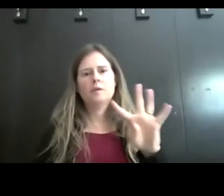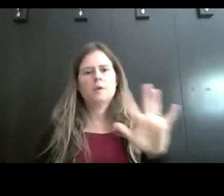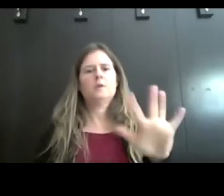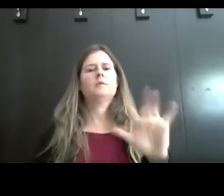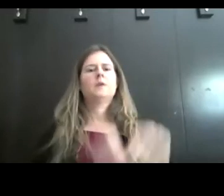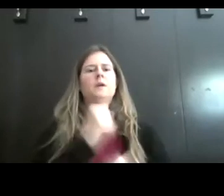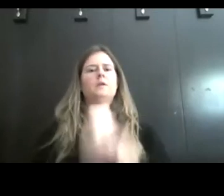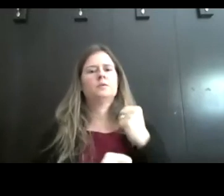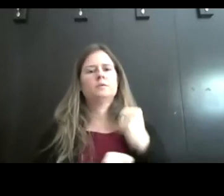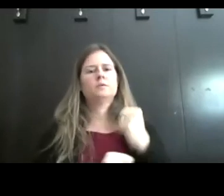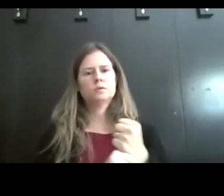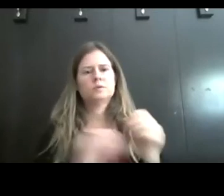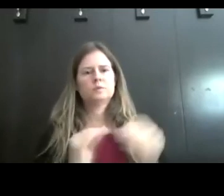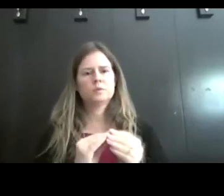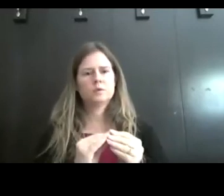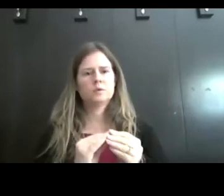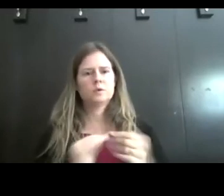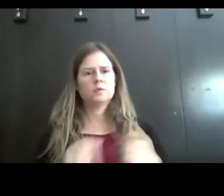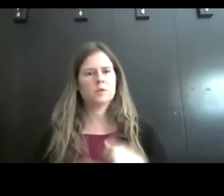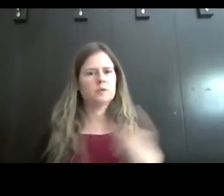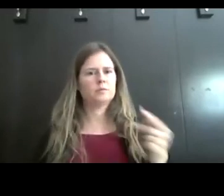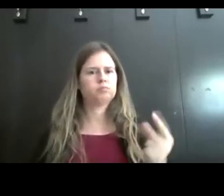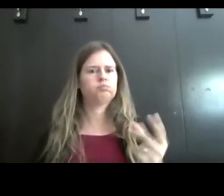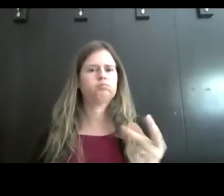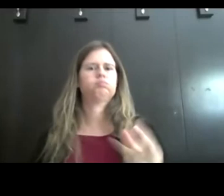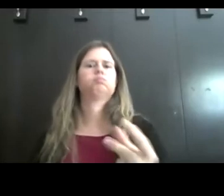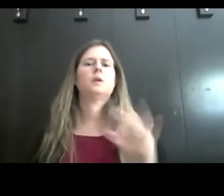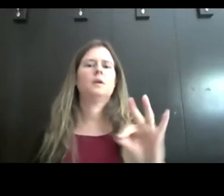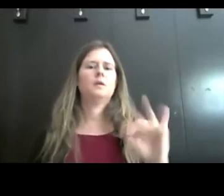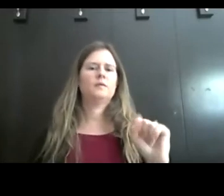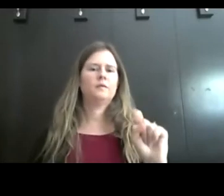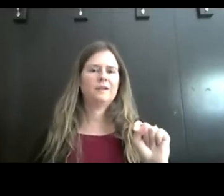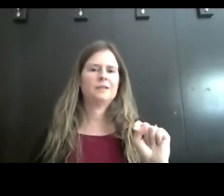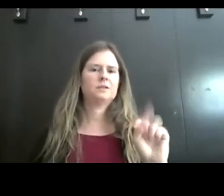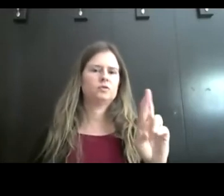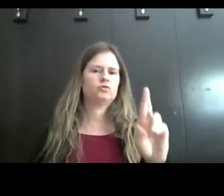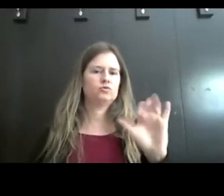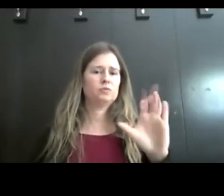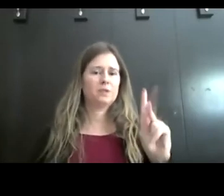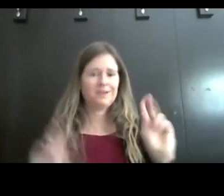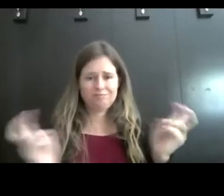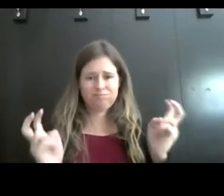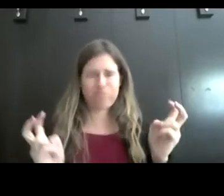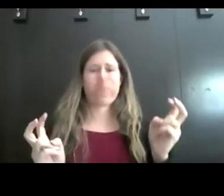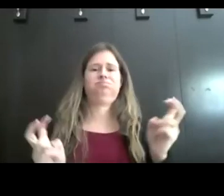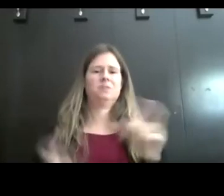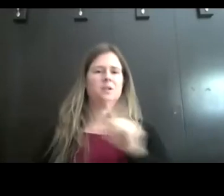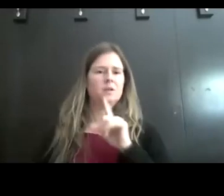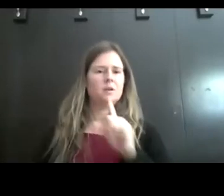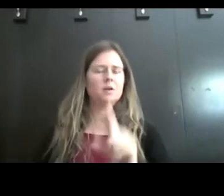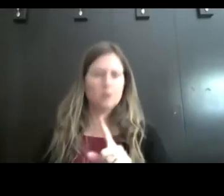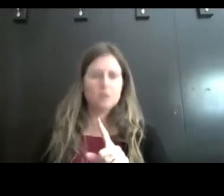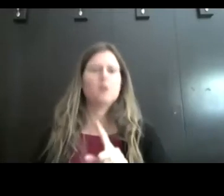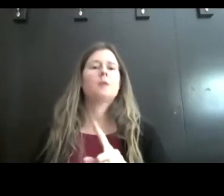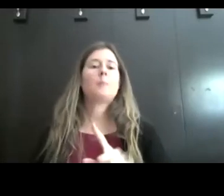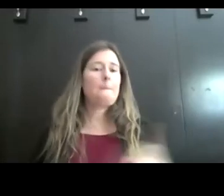And we're on what is called the fast track. You can believe that. That's the fast track. There's another process